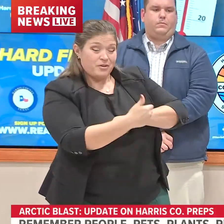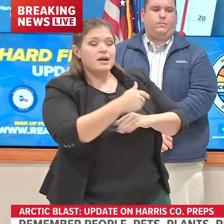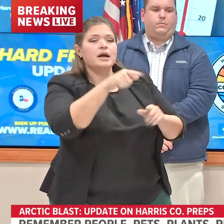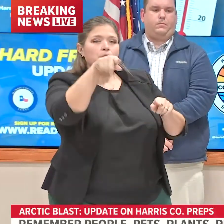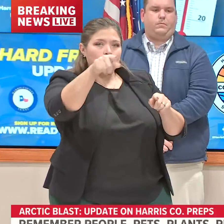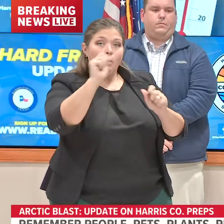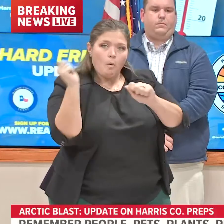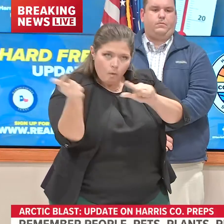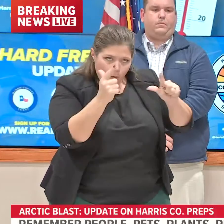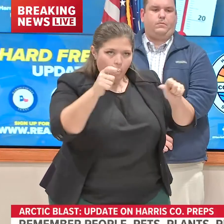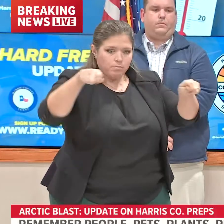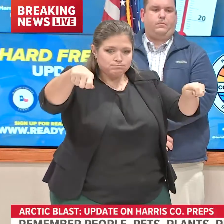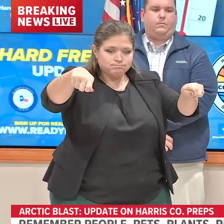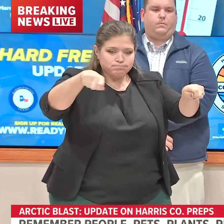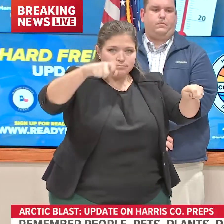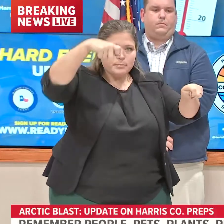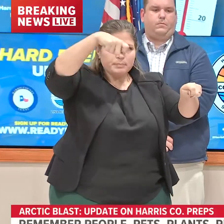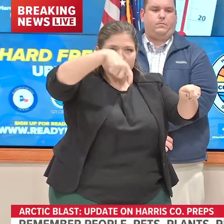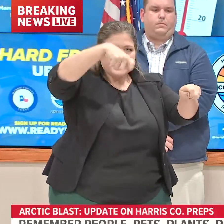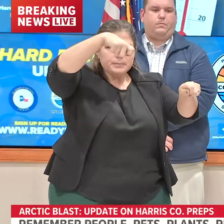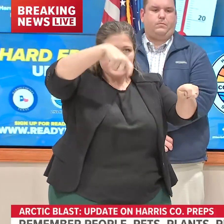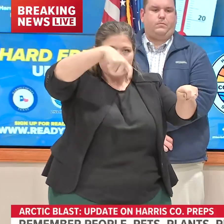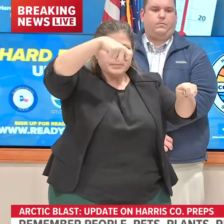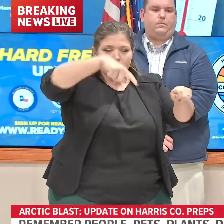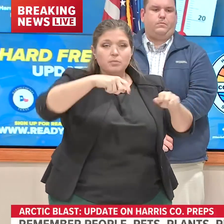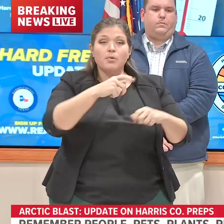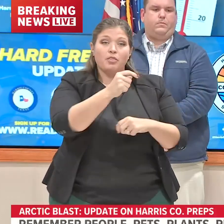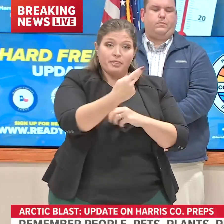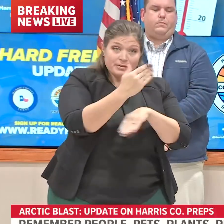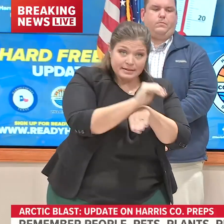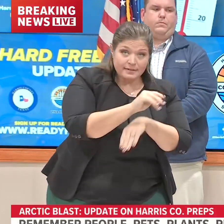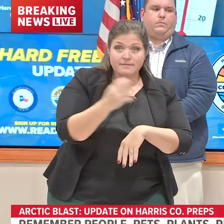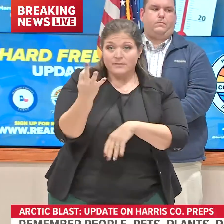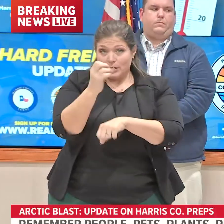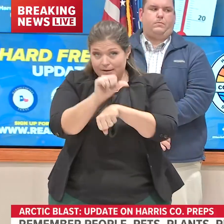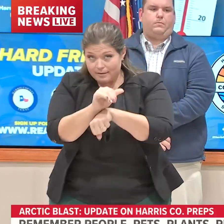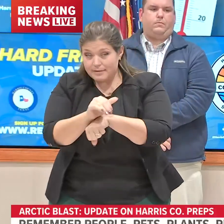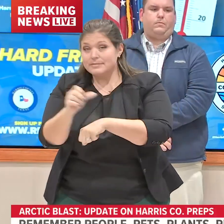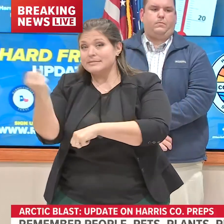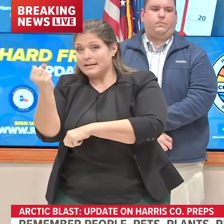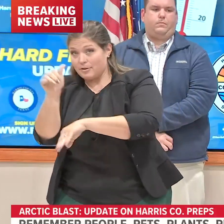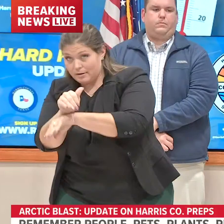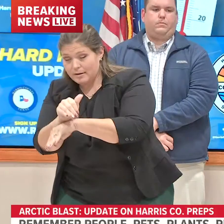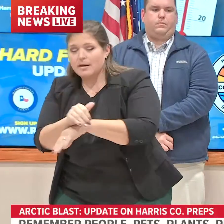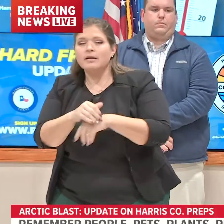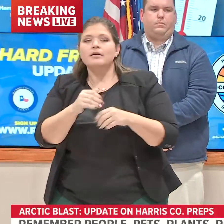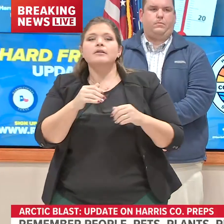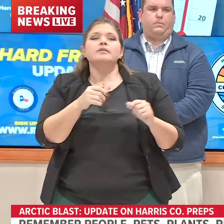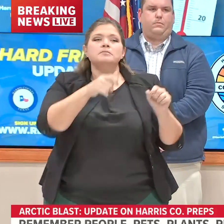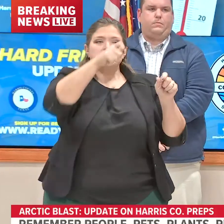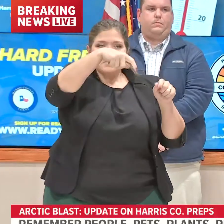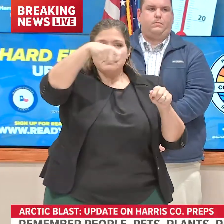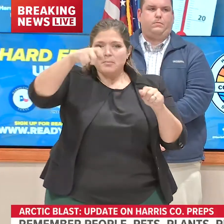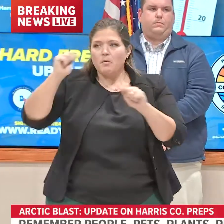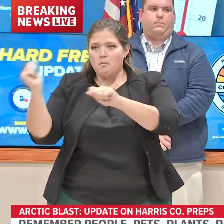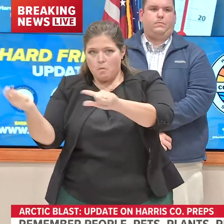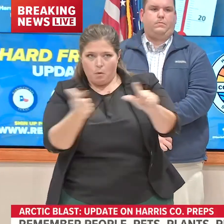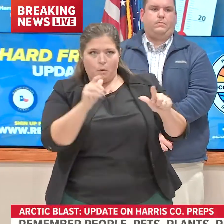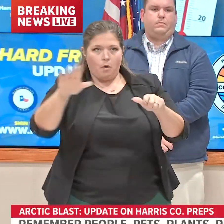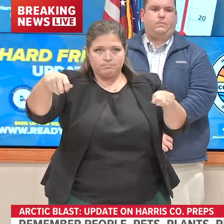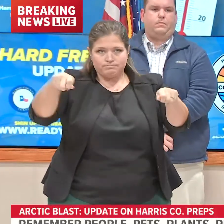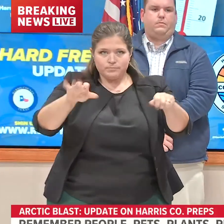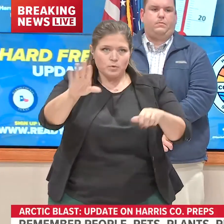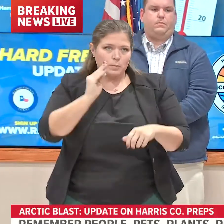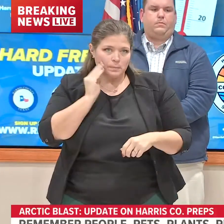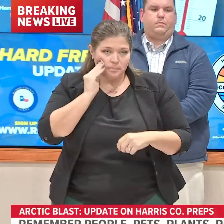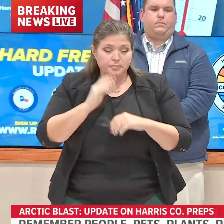coldest point. So that's Thursday night, Friday night, Saturday night, and just keep them running at a small trickle. Have all